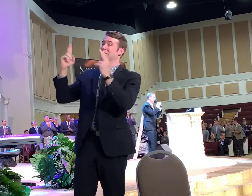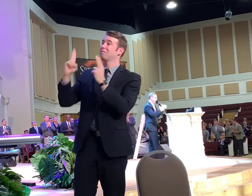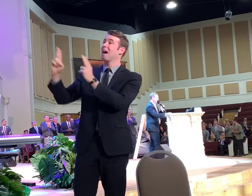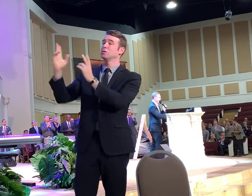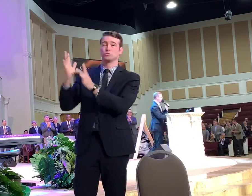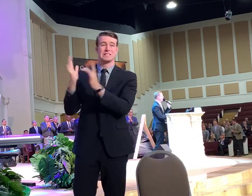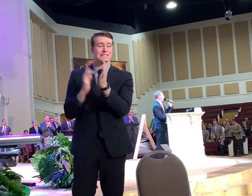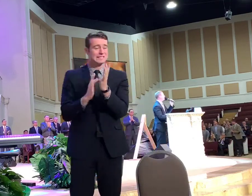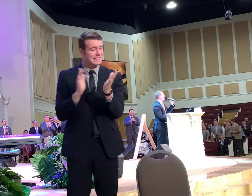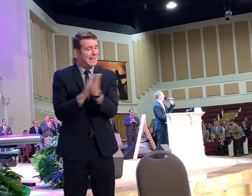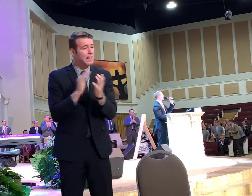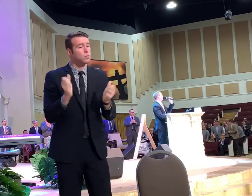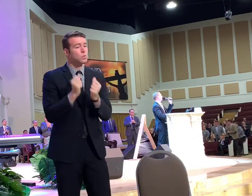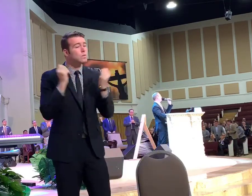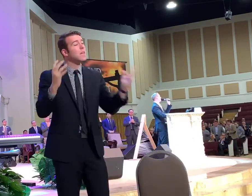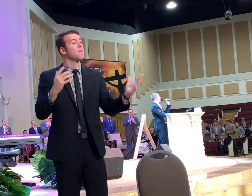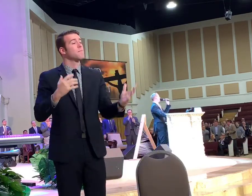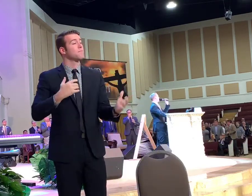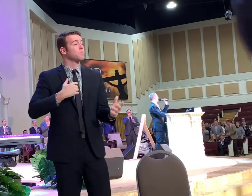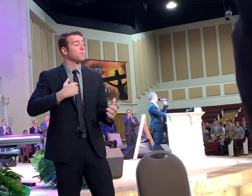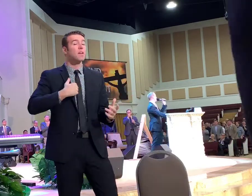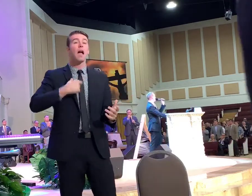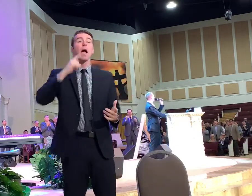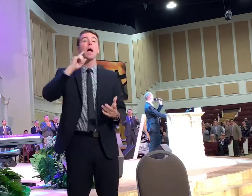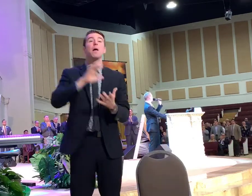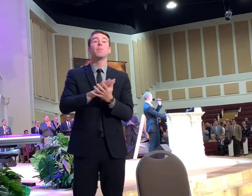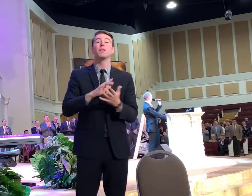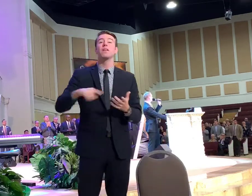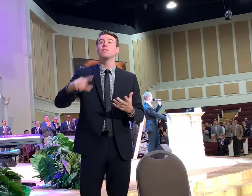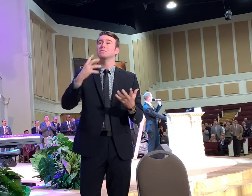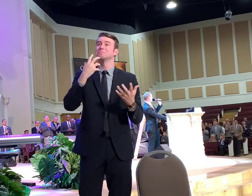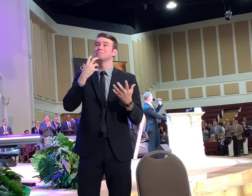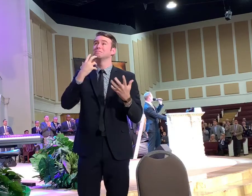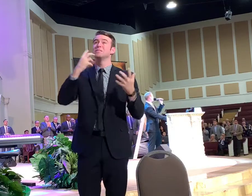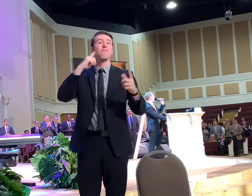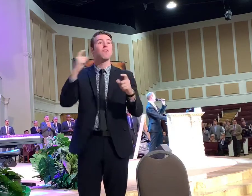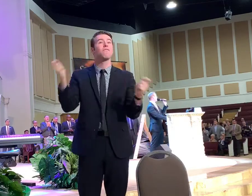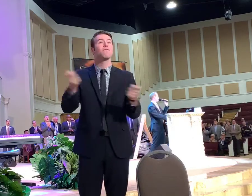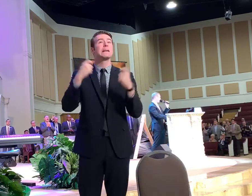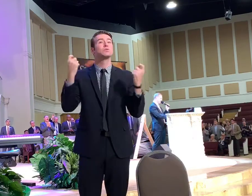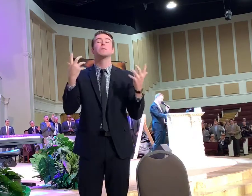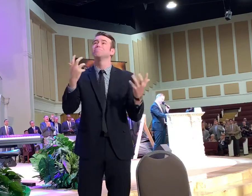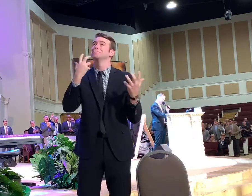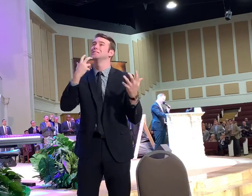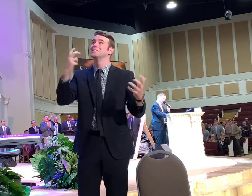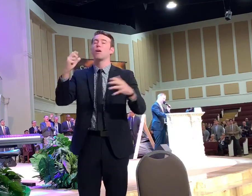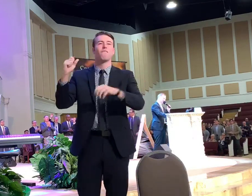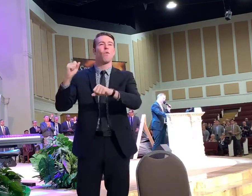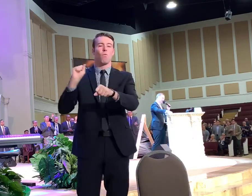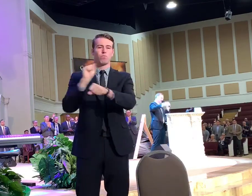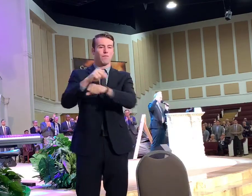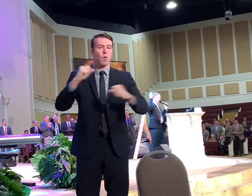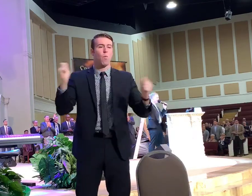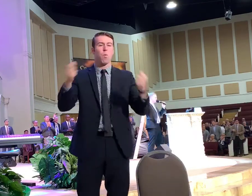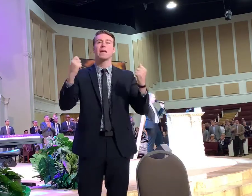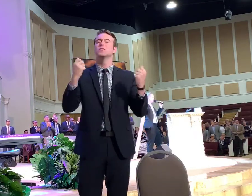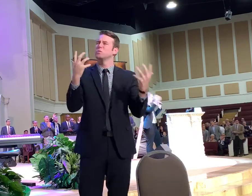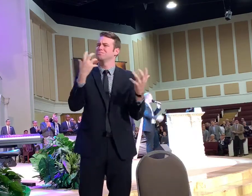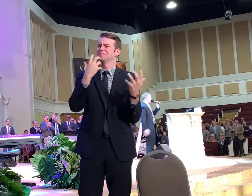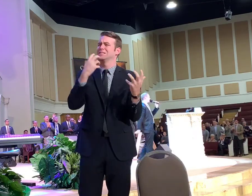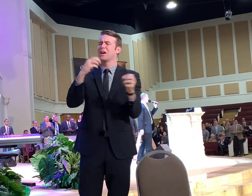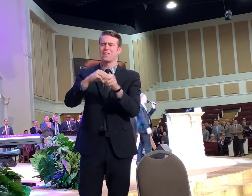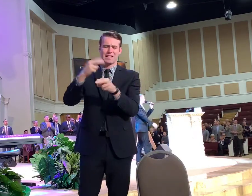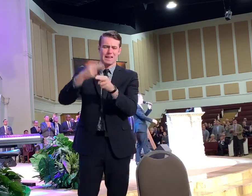Jesus. Hallelujah, hallelujah. Somebody give Him a shout of victory and a shout of triumph. In the name